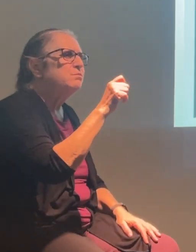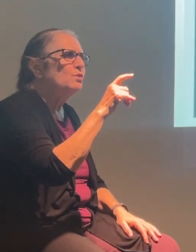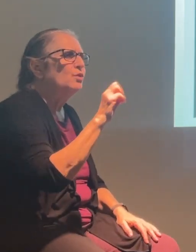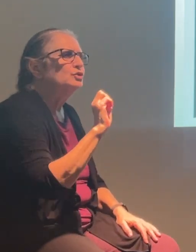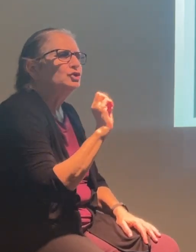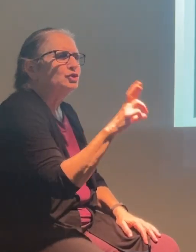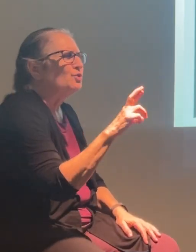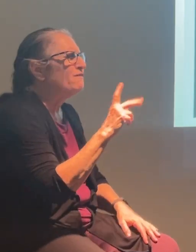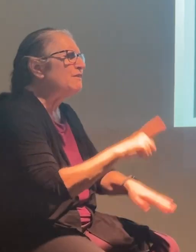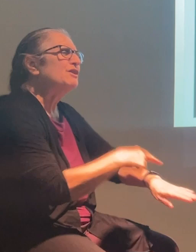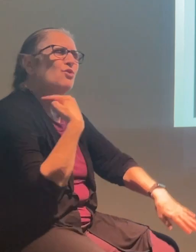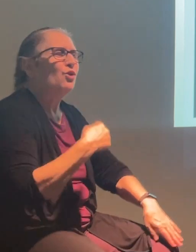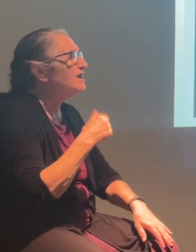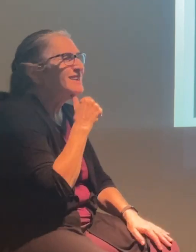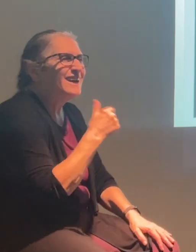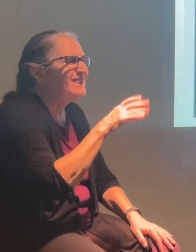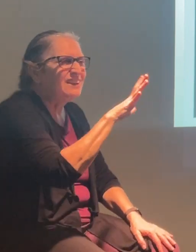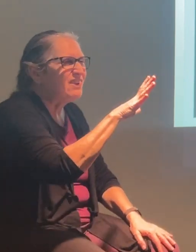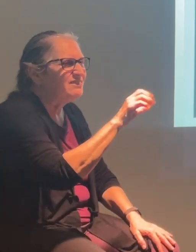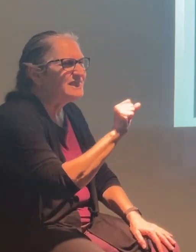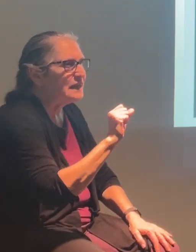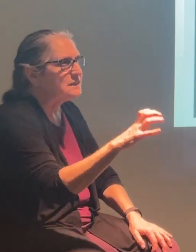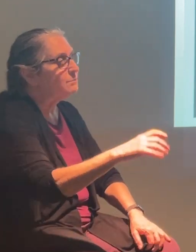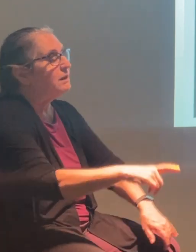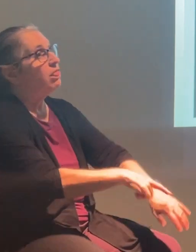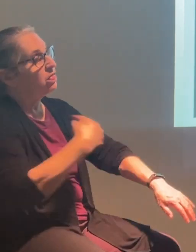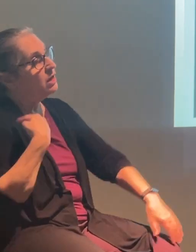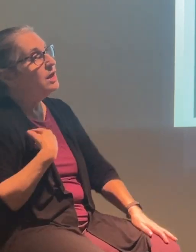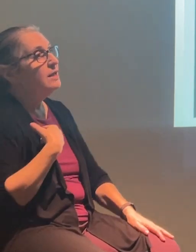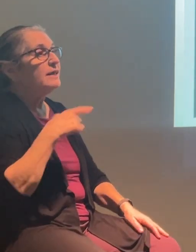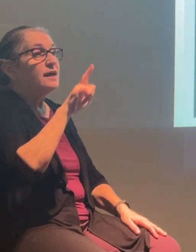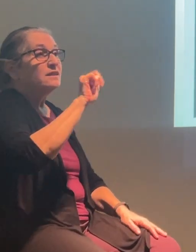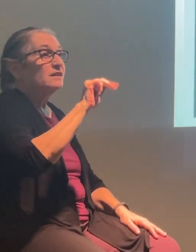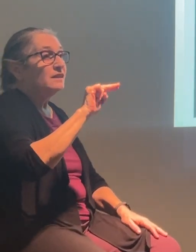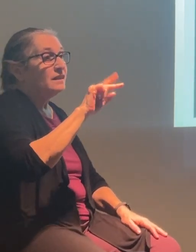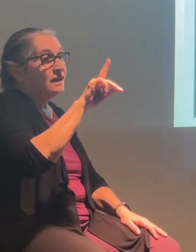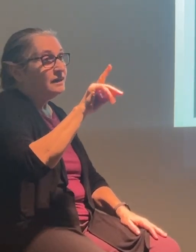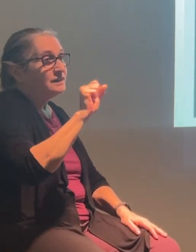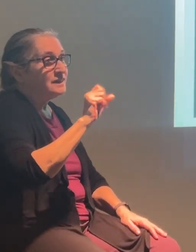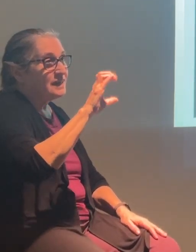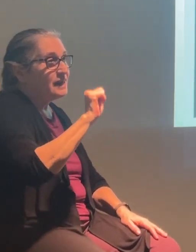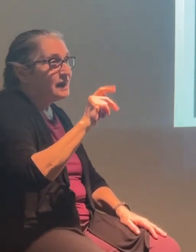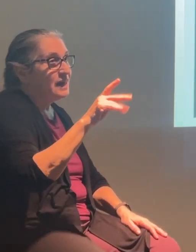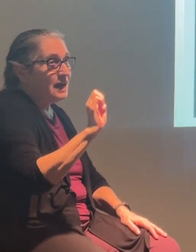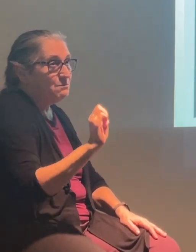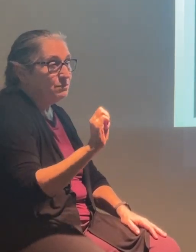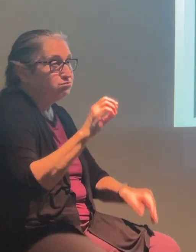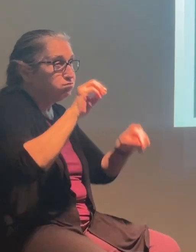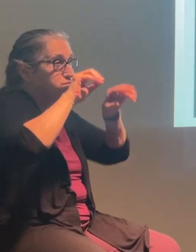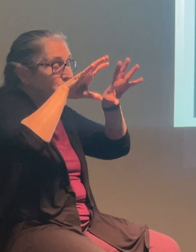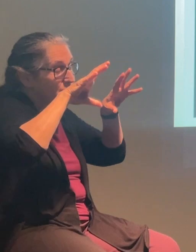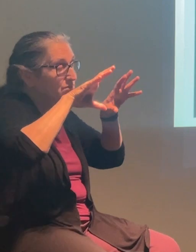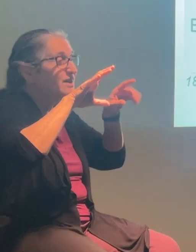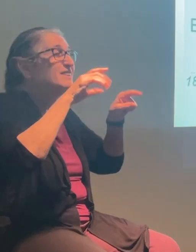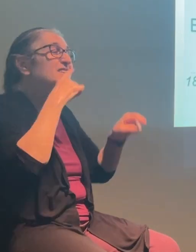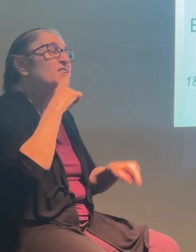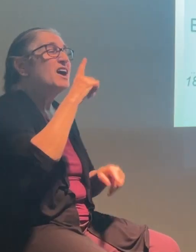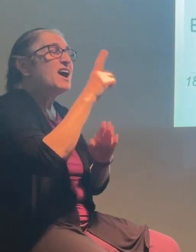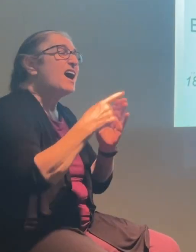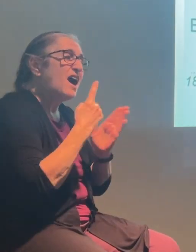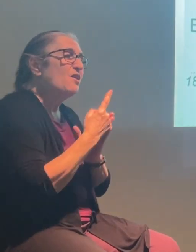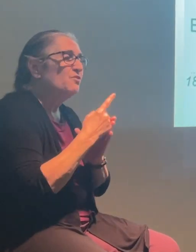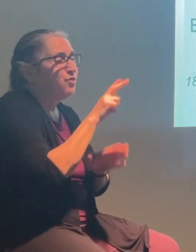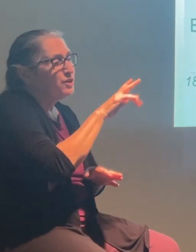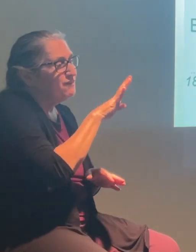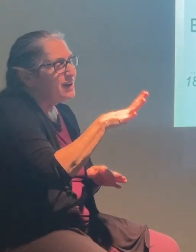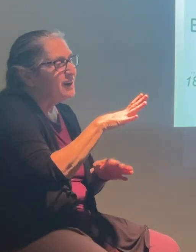move too much, especially with landscape, could be 45 minutes, an hour and a half. to get the lights to come in.